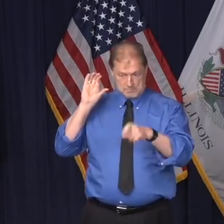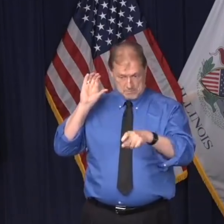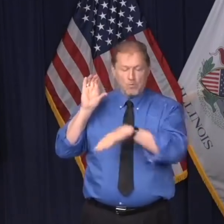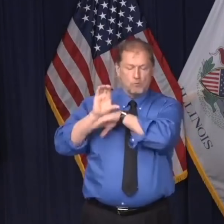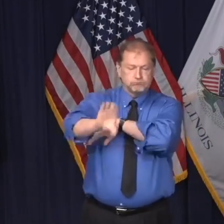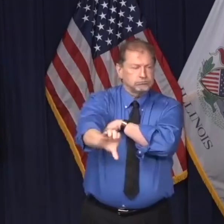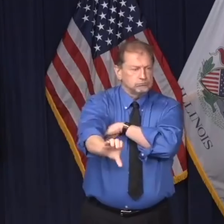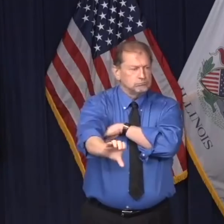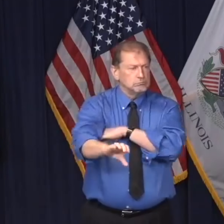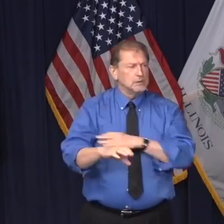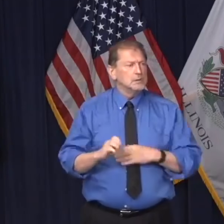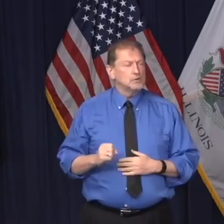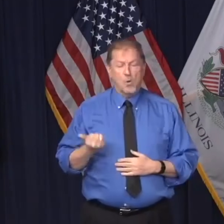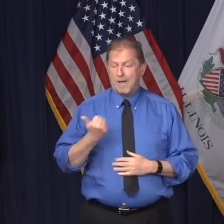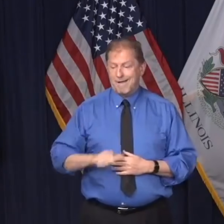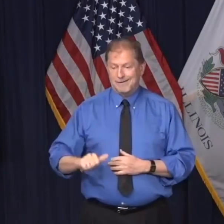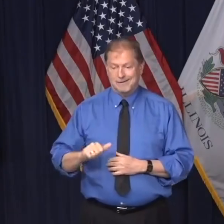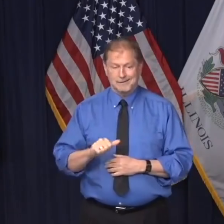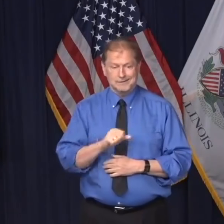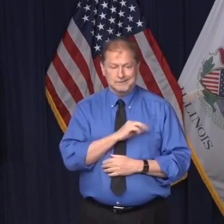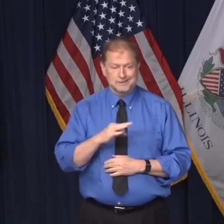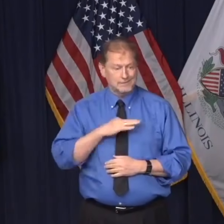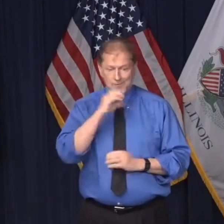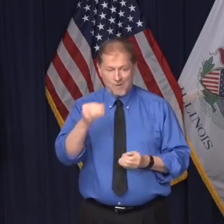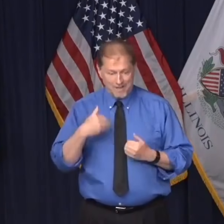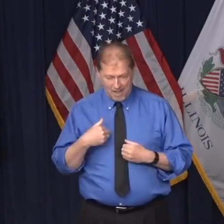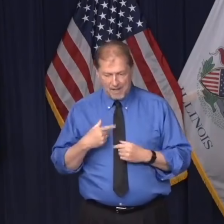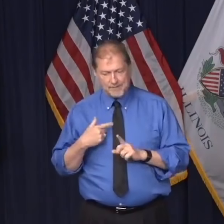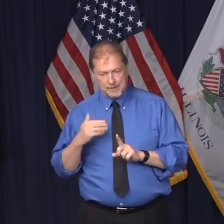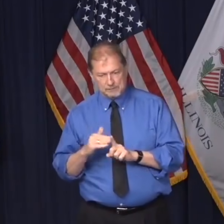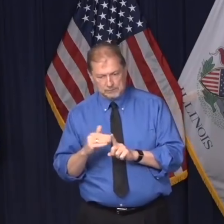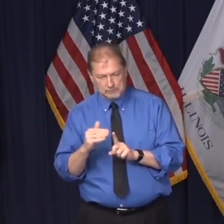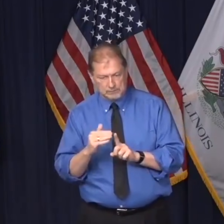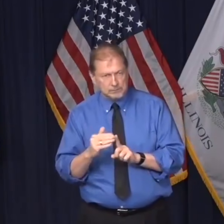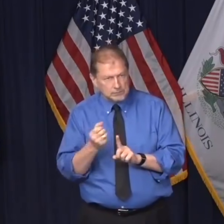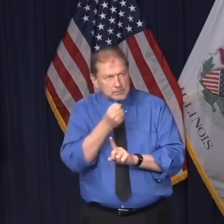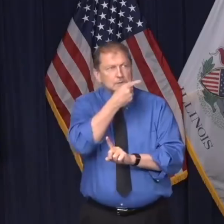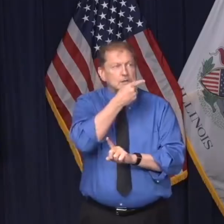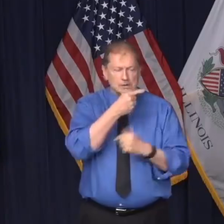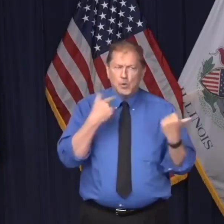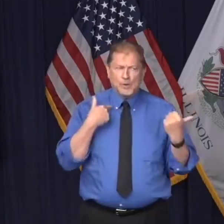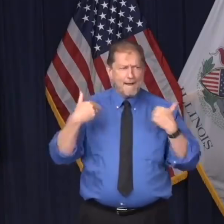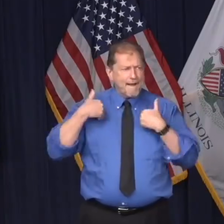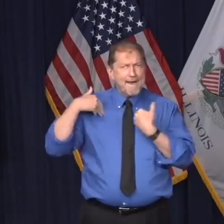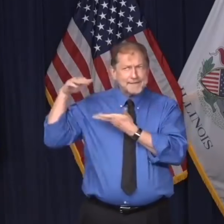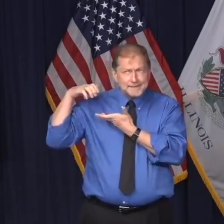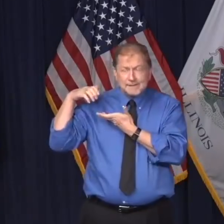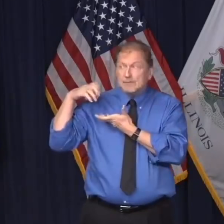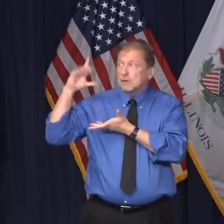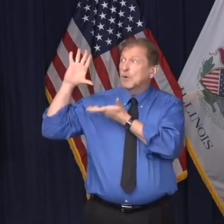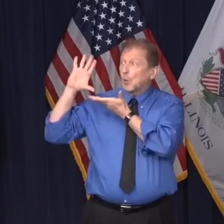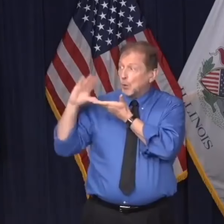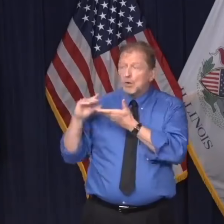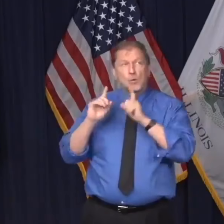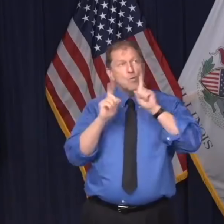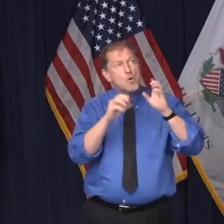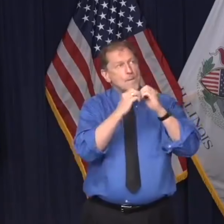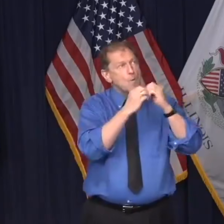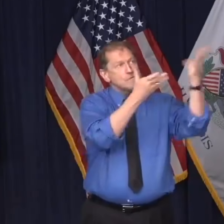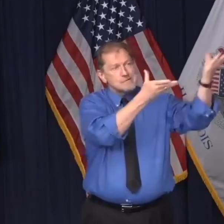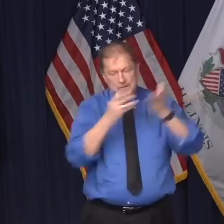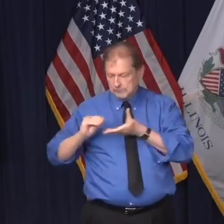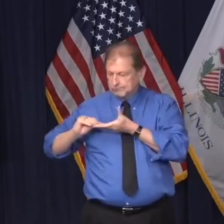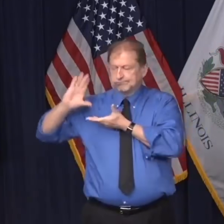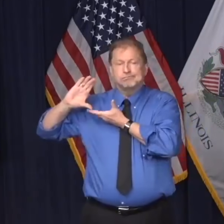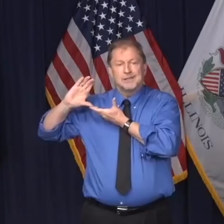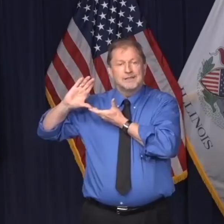PPE. And we have PPE in this state. You know, we are constantly ordering more. We have, you know, as I mentioned, there's sort